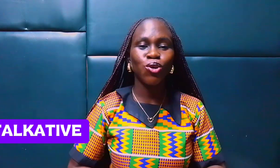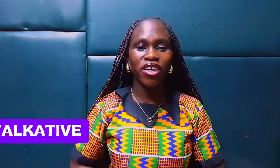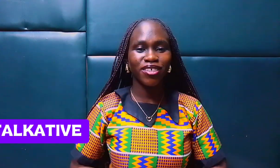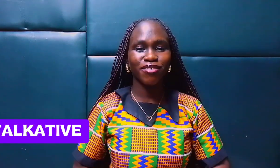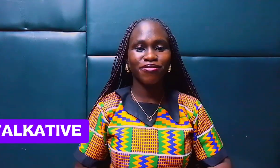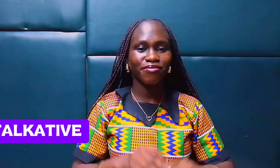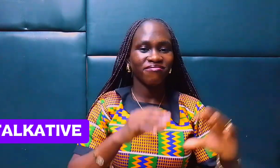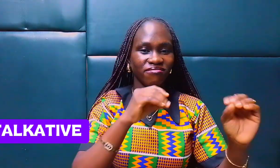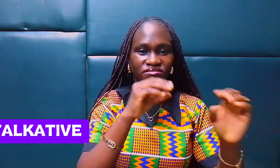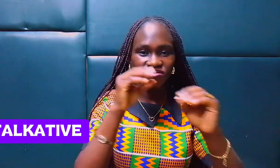talkative.